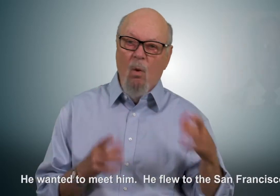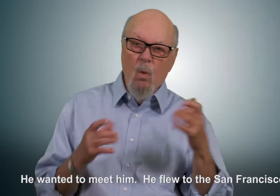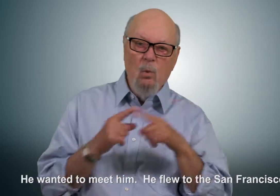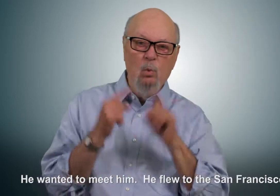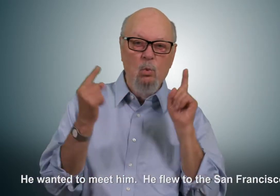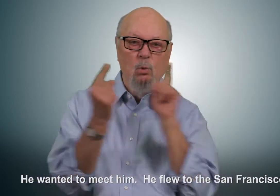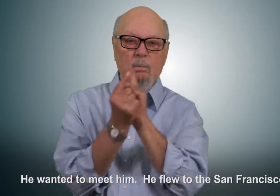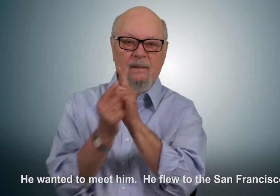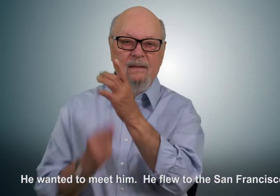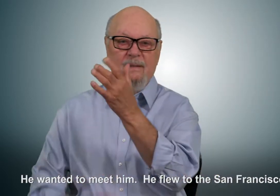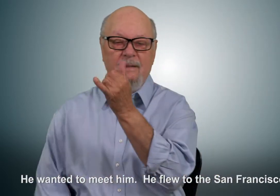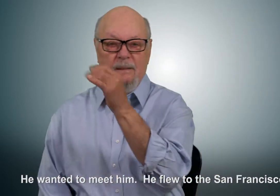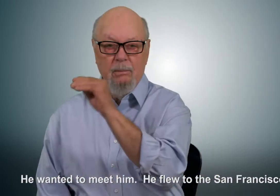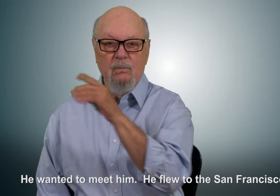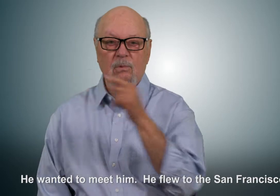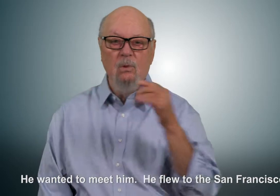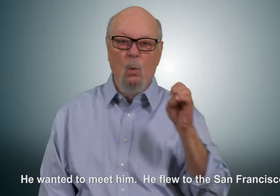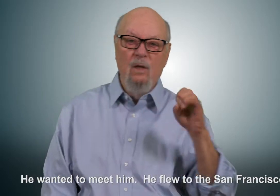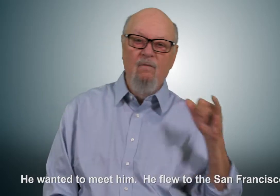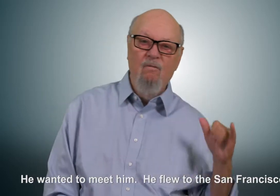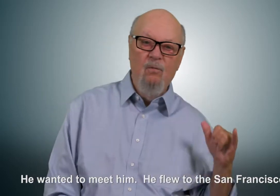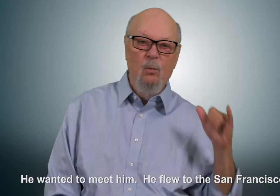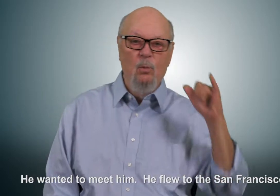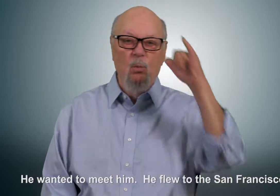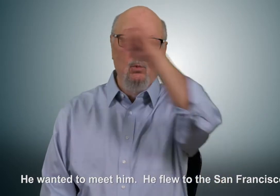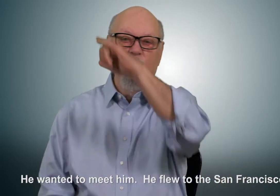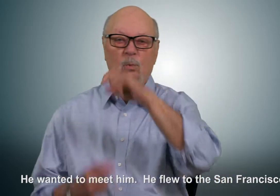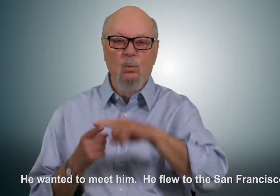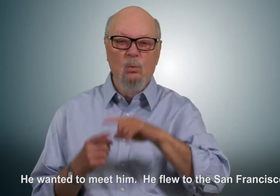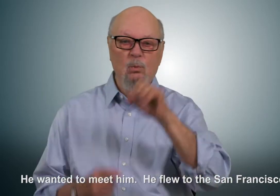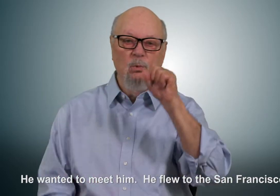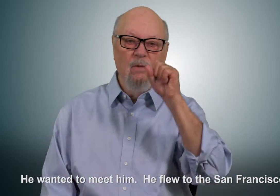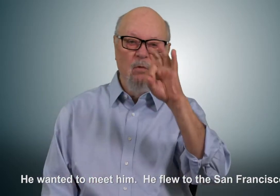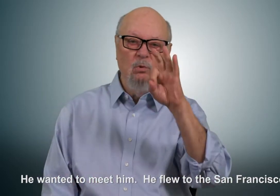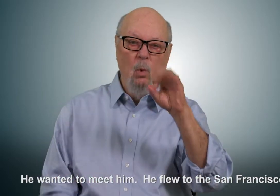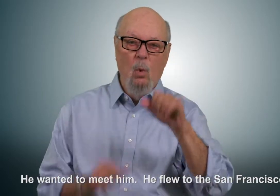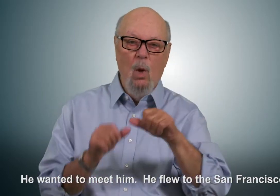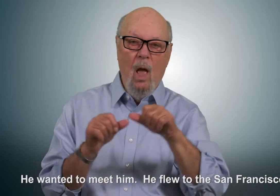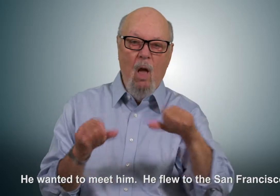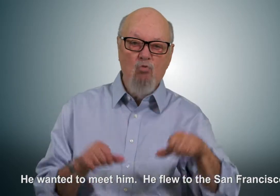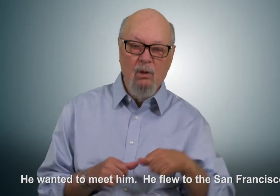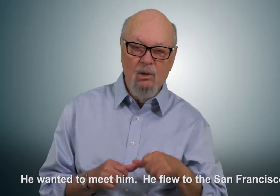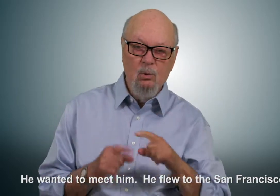He wanted to meet him. He flew to the San Francisco area to meet him in his home to compare pilot notes.